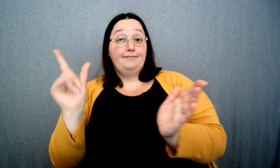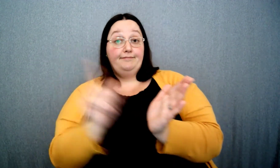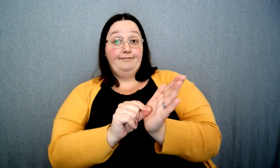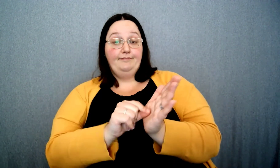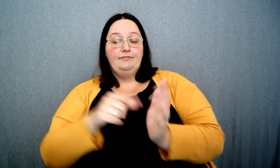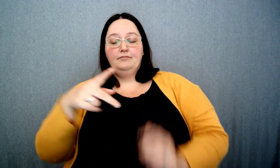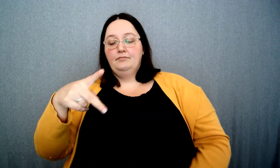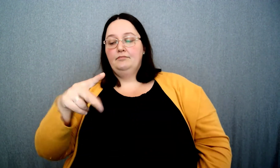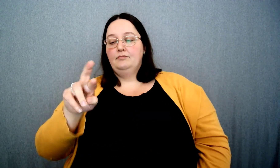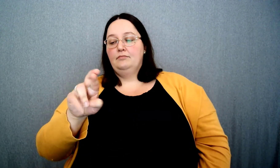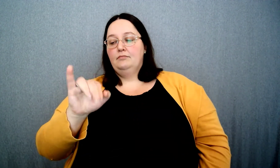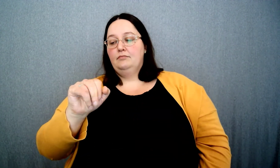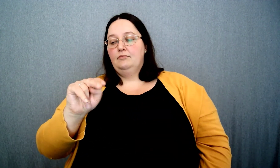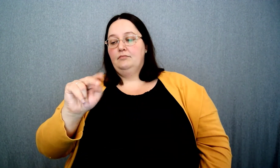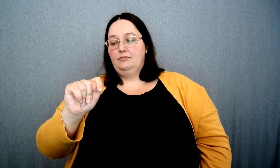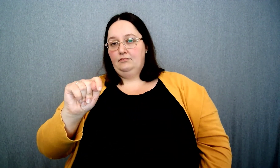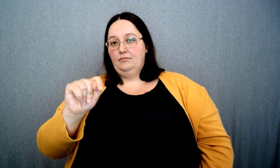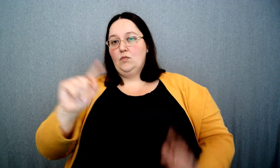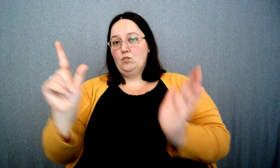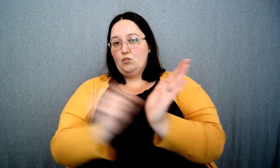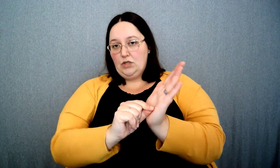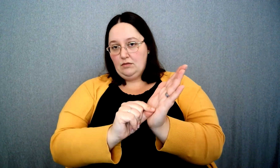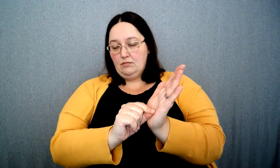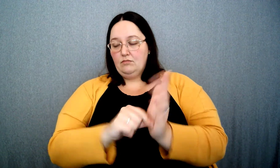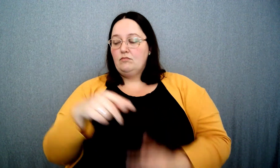If you do it once, this is print or publish.